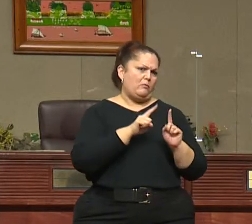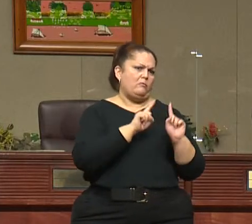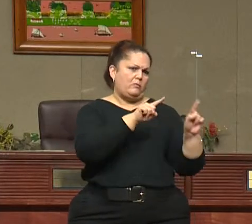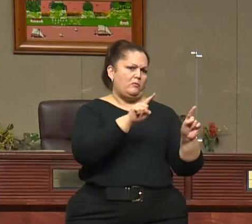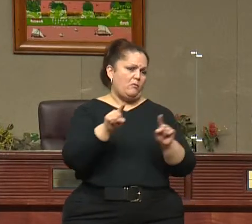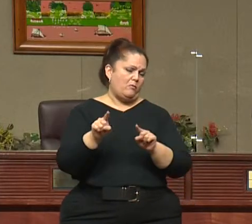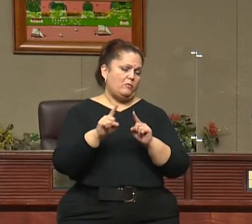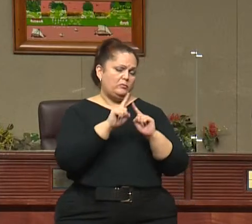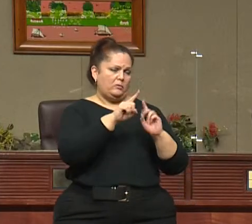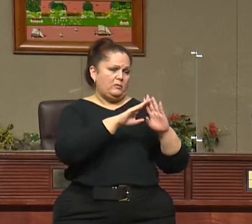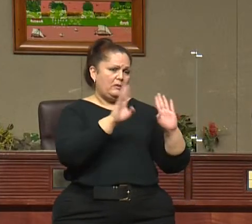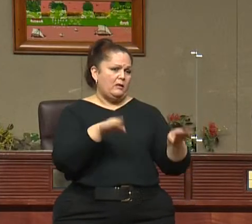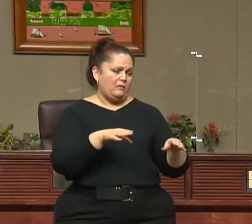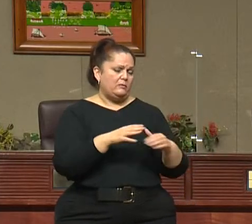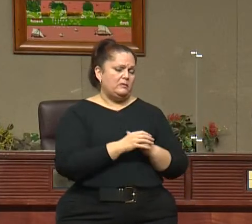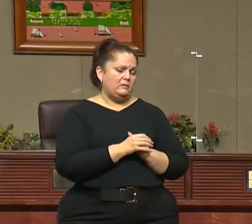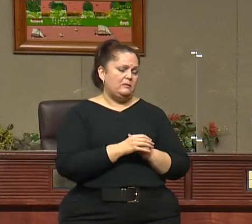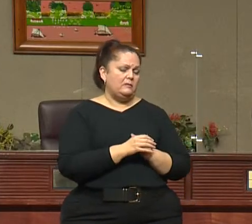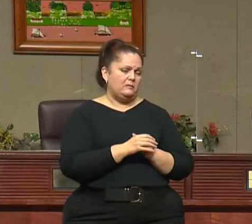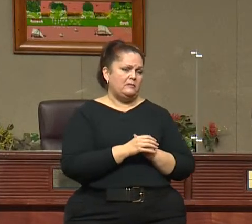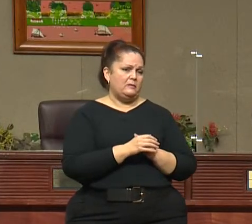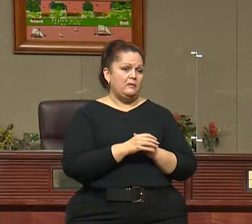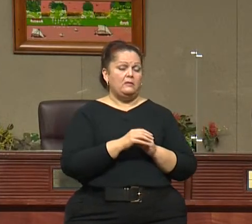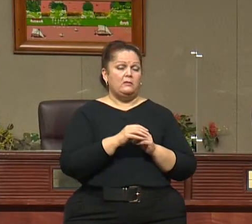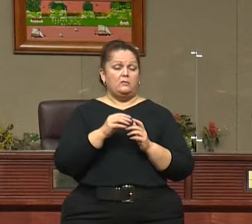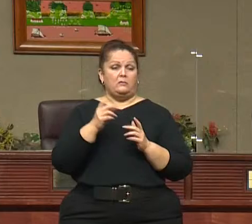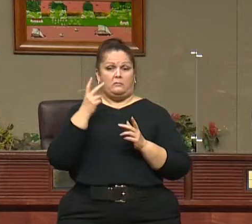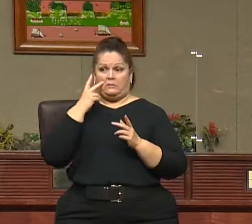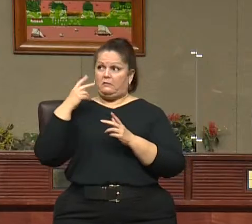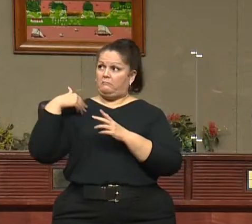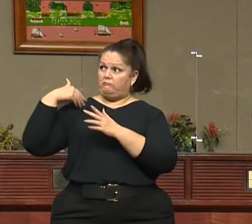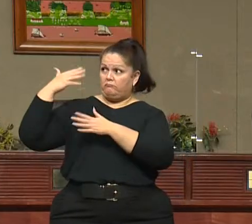neighborhoods. So I think that as the state moves forward,